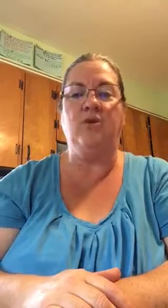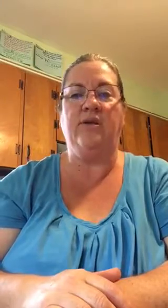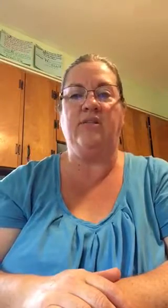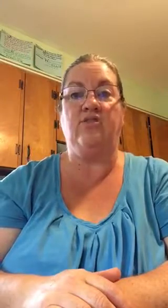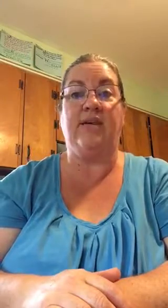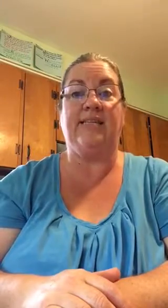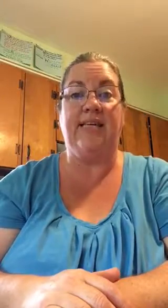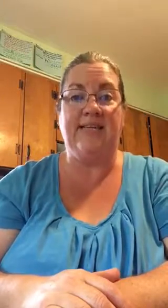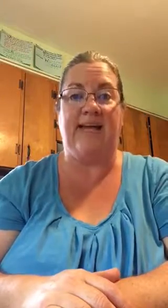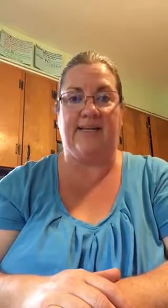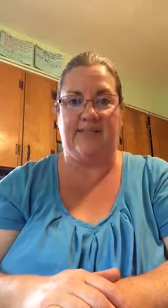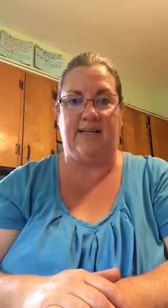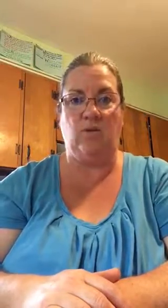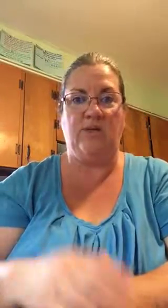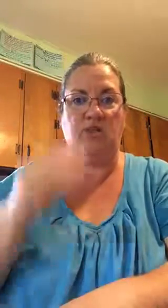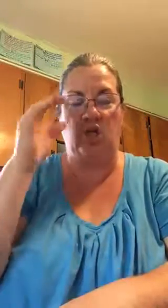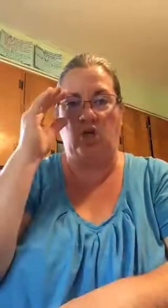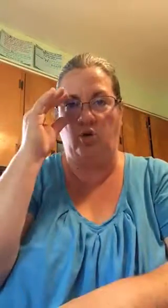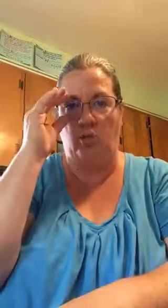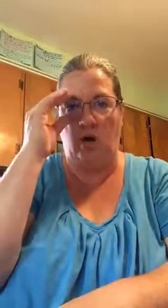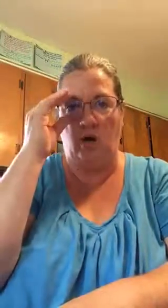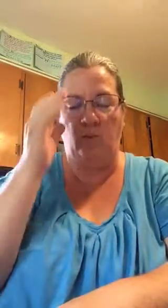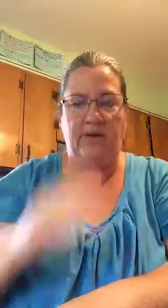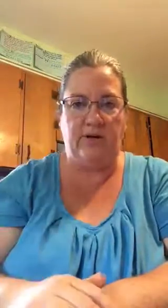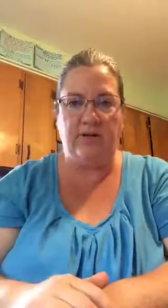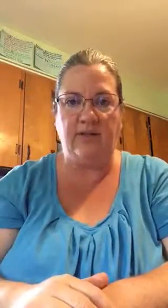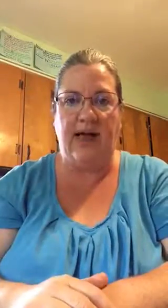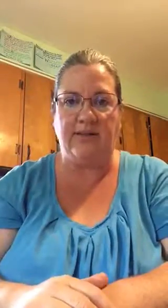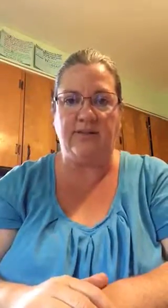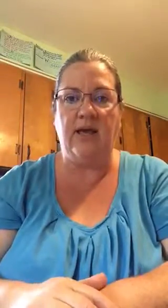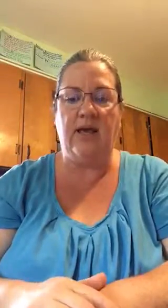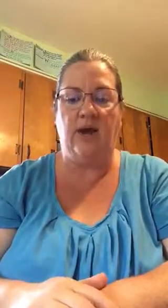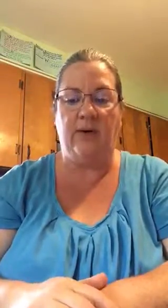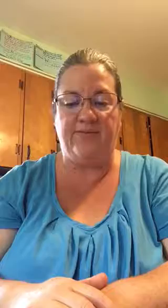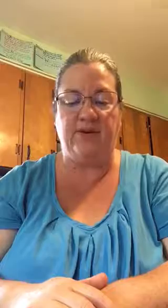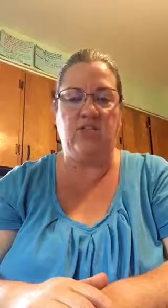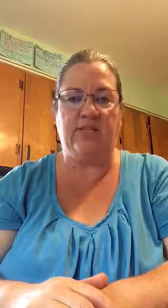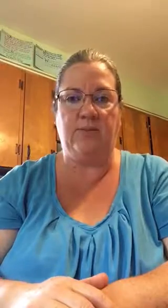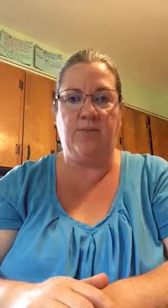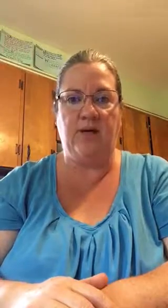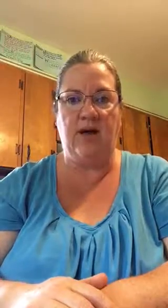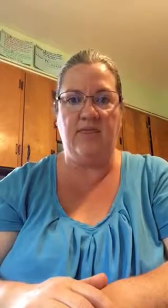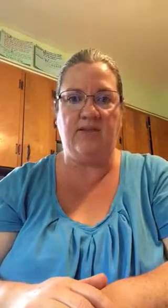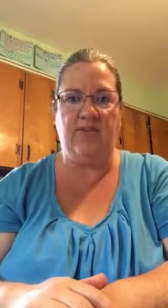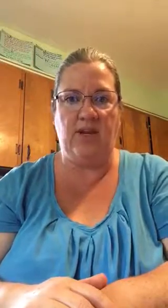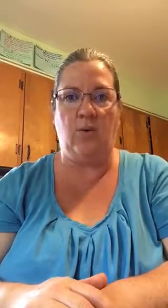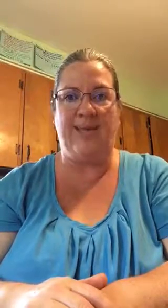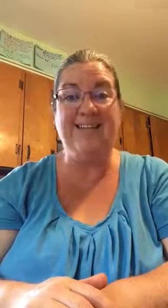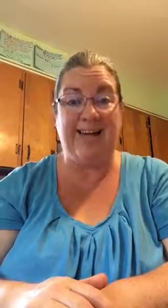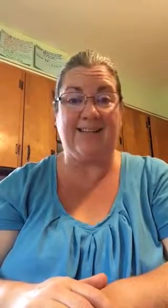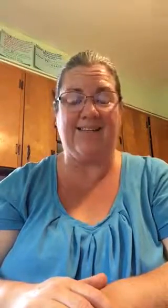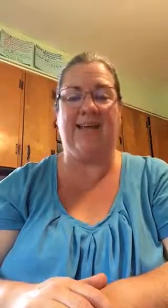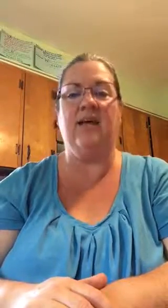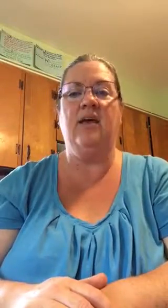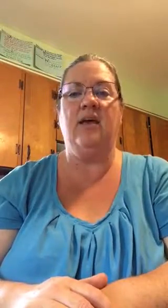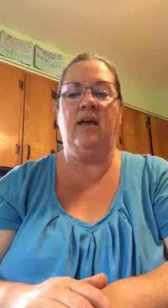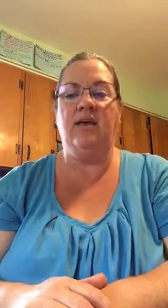going to address indexing, which you will hear in class. However, just to put it on this video, indexing